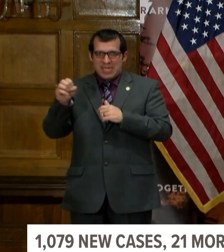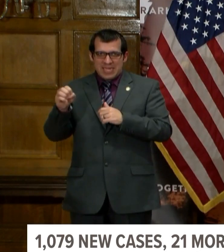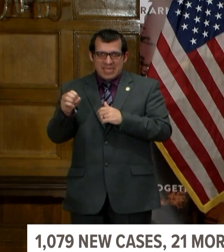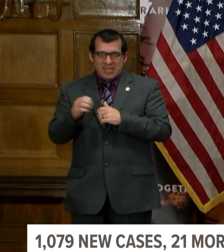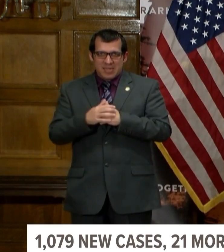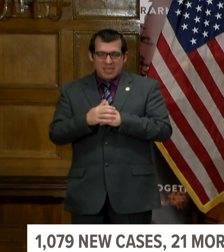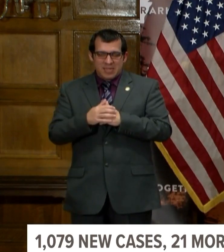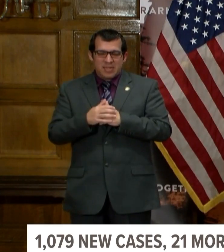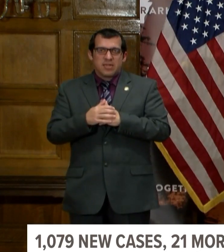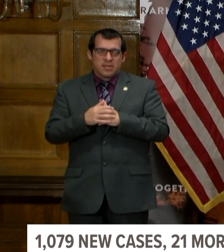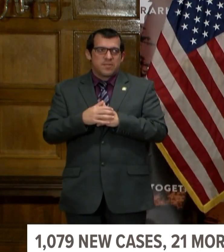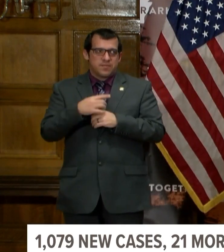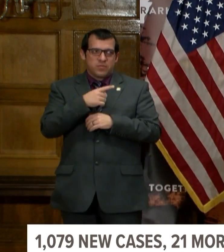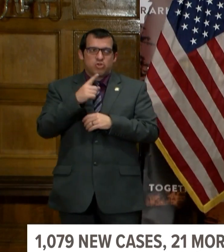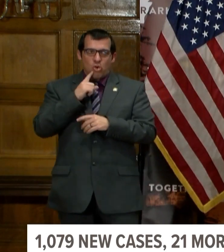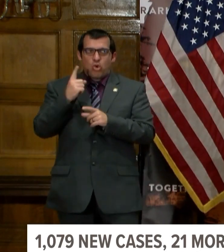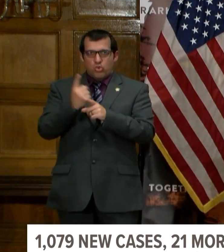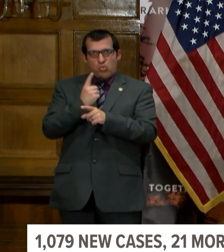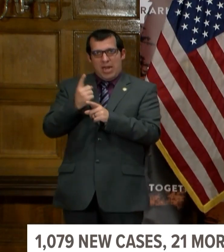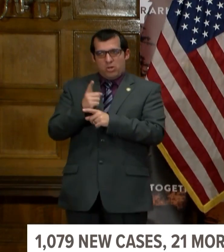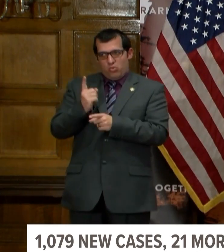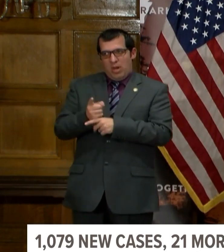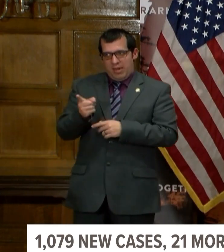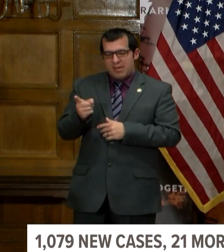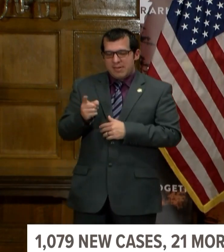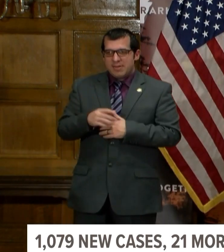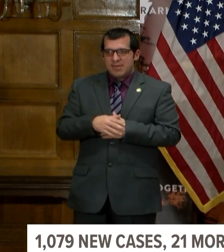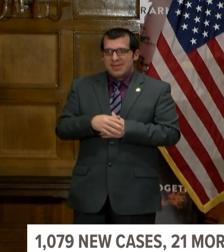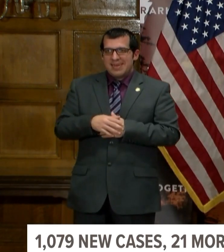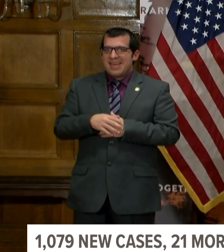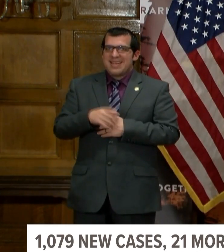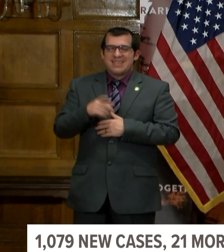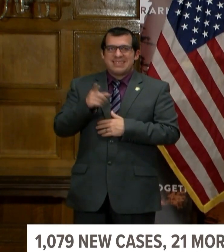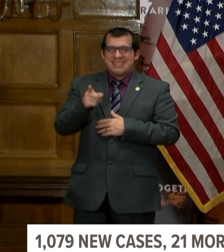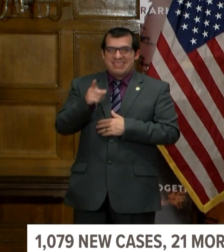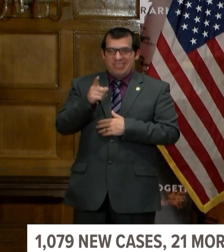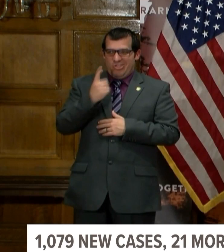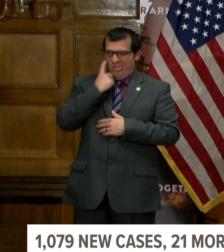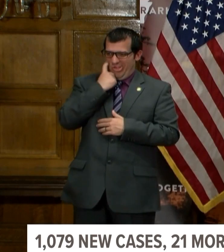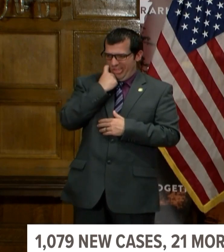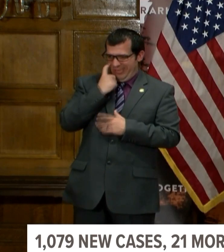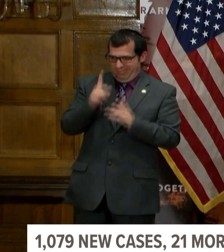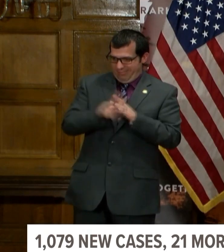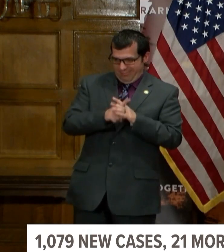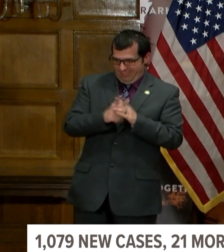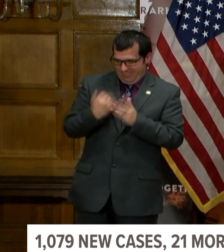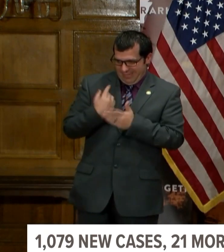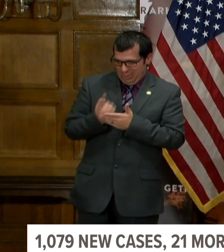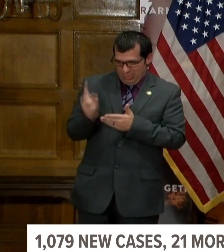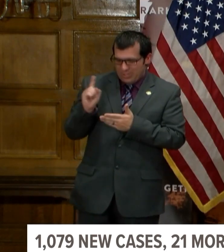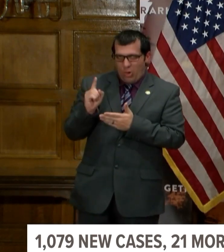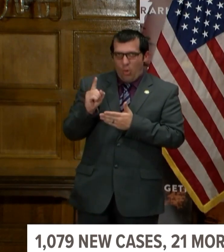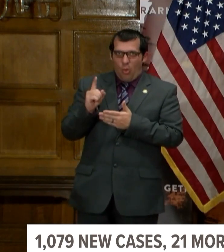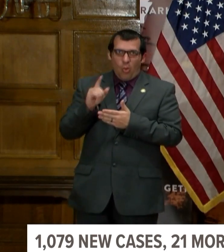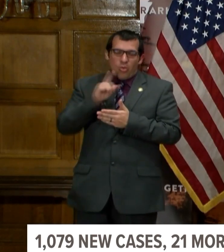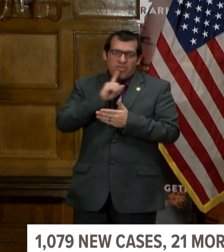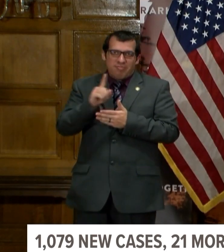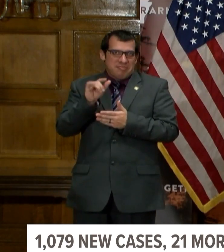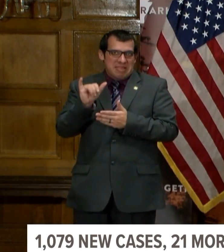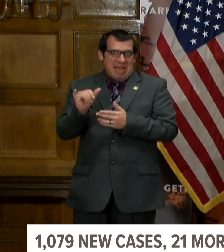You're absolutely correct, and this is not something that's new in the last week. This has been true for the